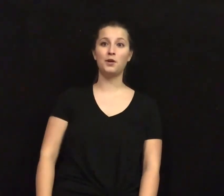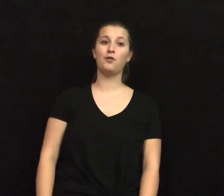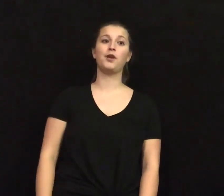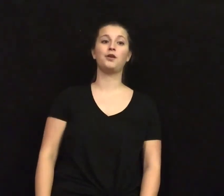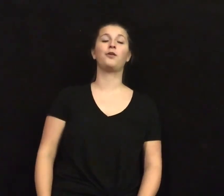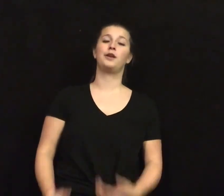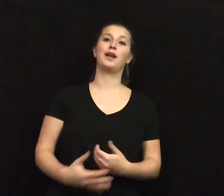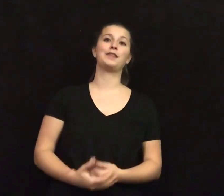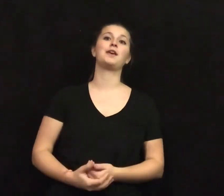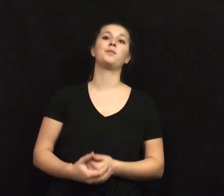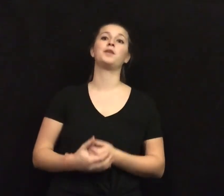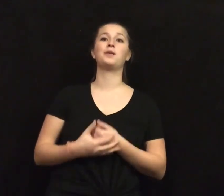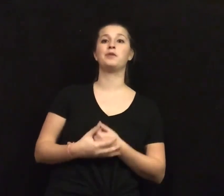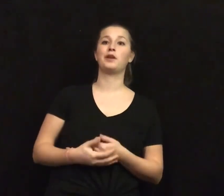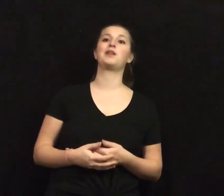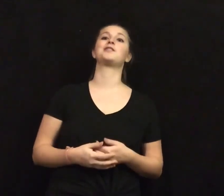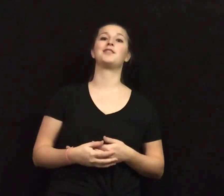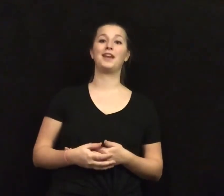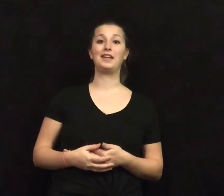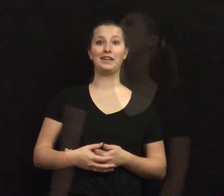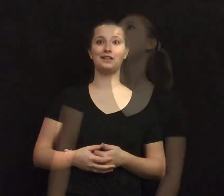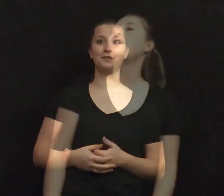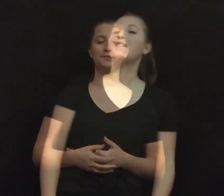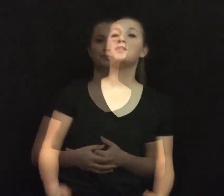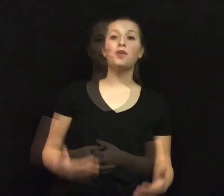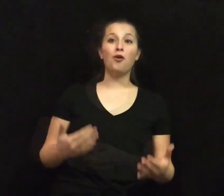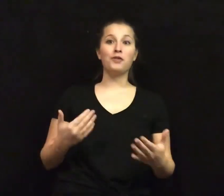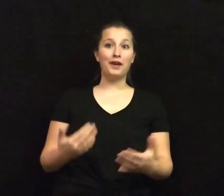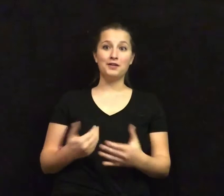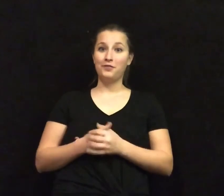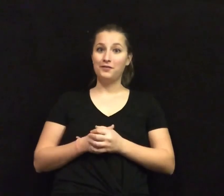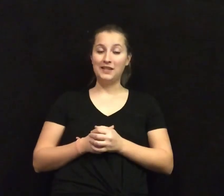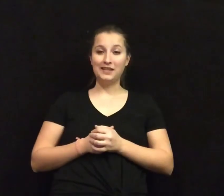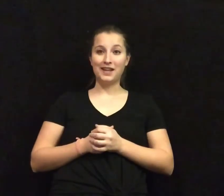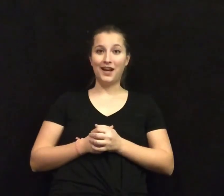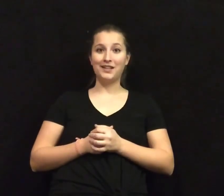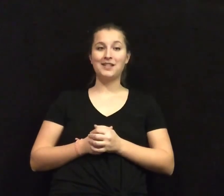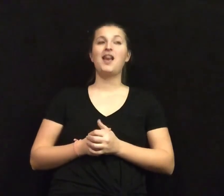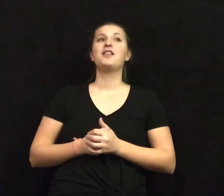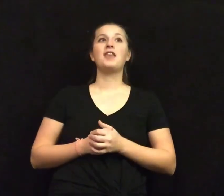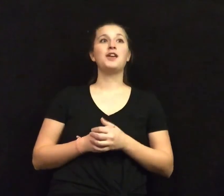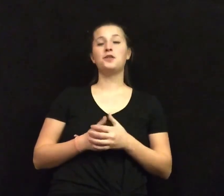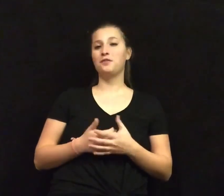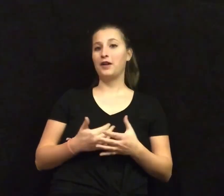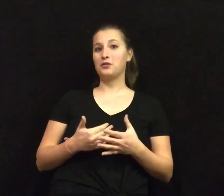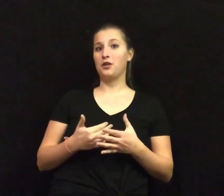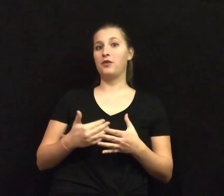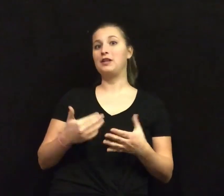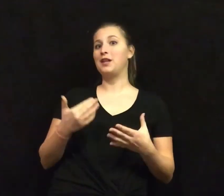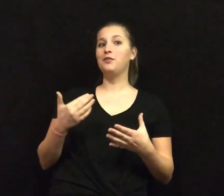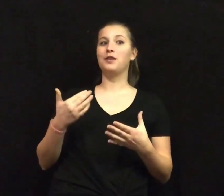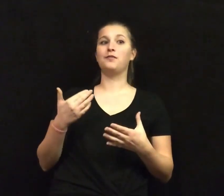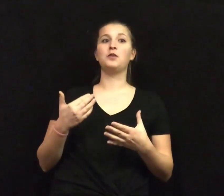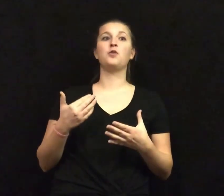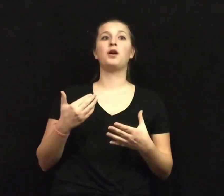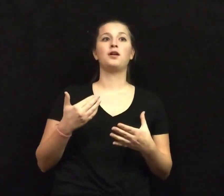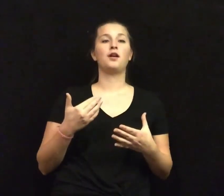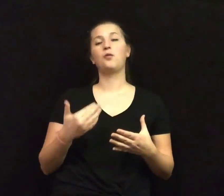know that you're going to get them the communication they need. So there's 15 signs that you could find yourself in need of if you work